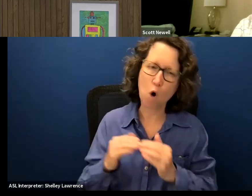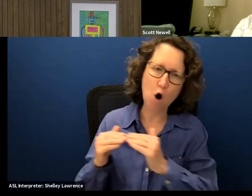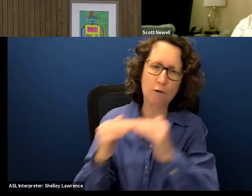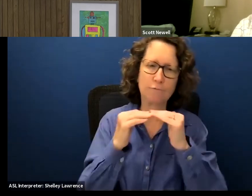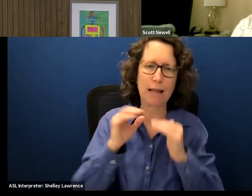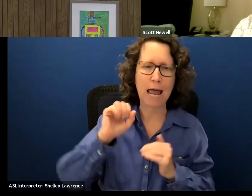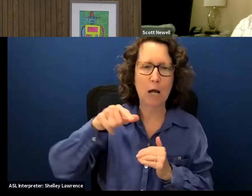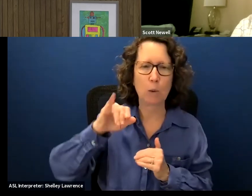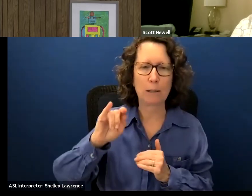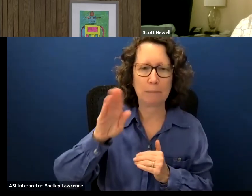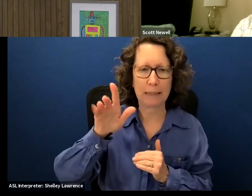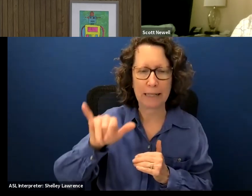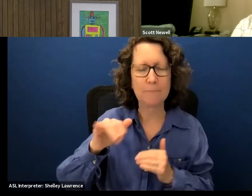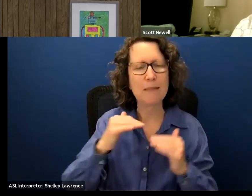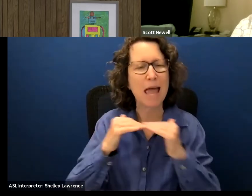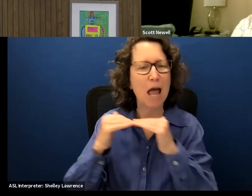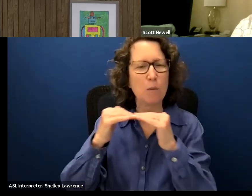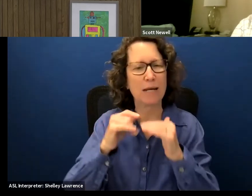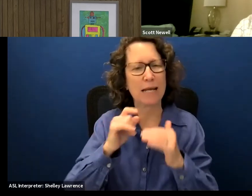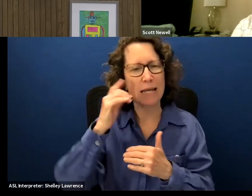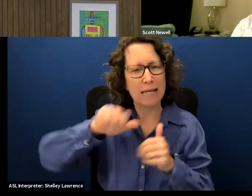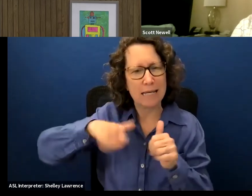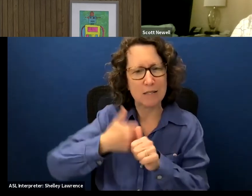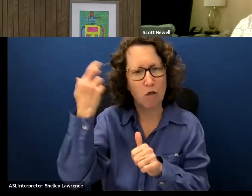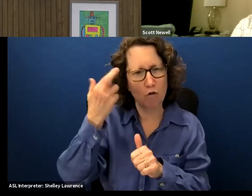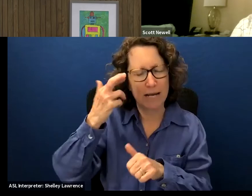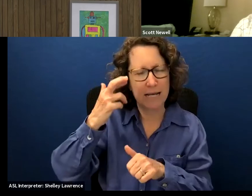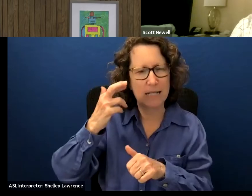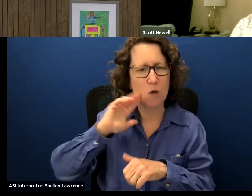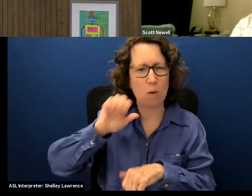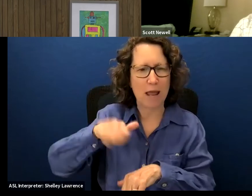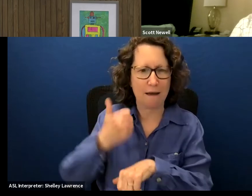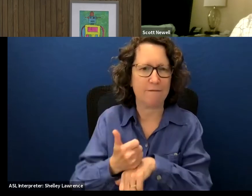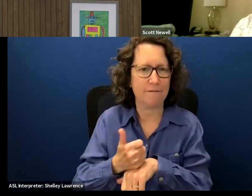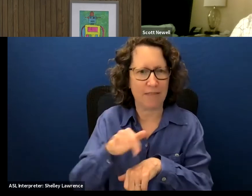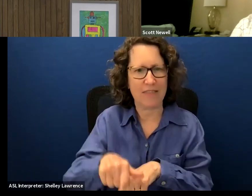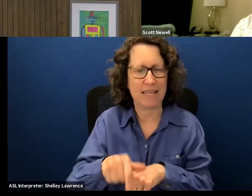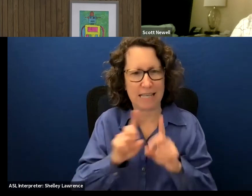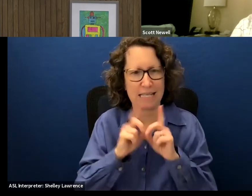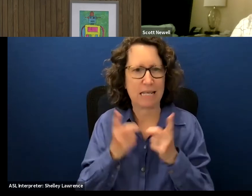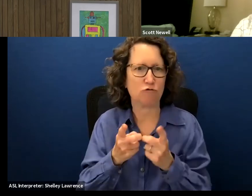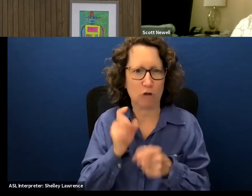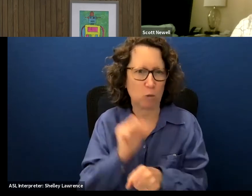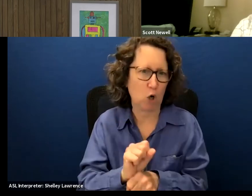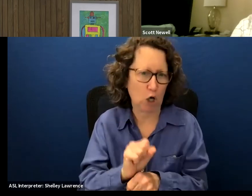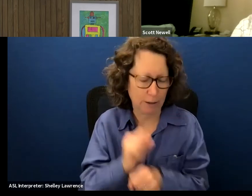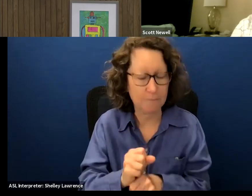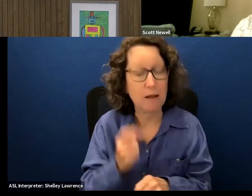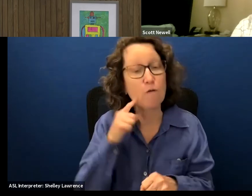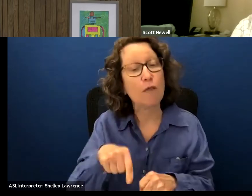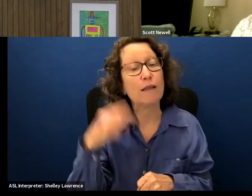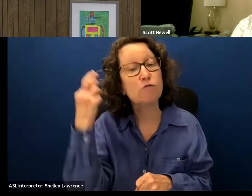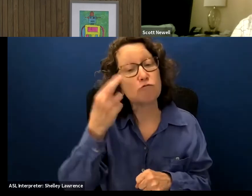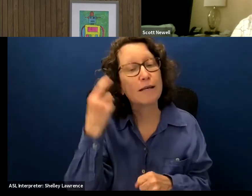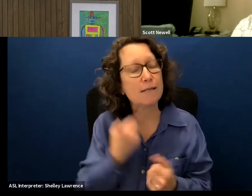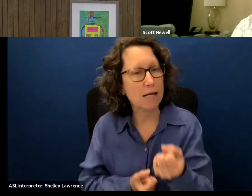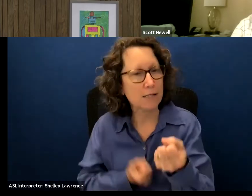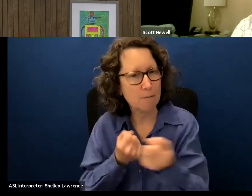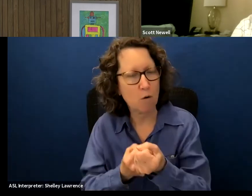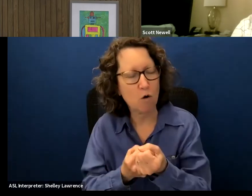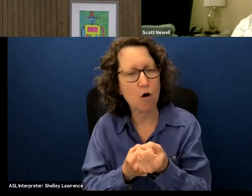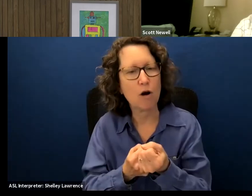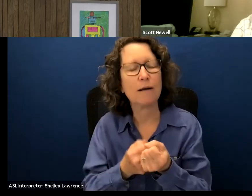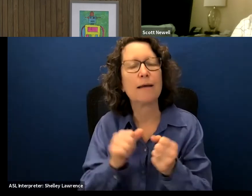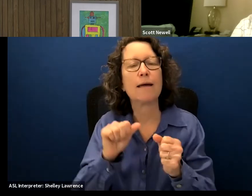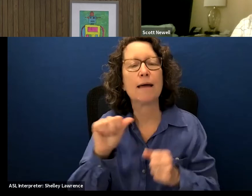equitably. Equity is the entire reason we have undertaken this districting work. For this reason, I support the equity